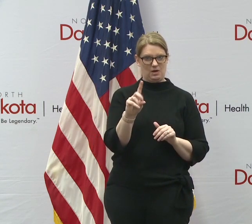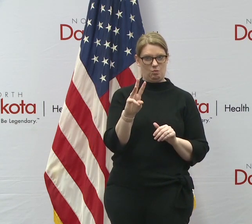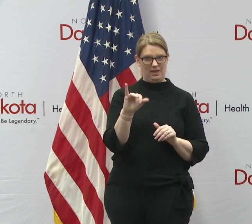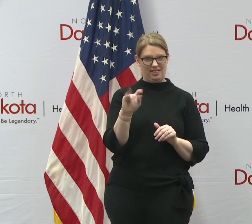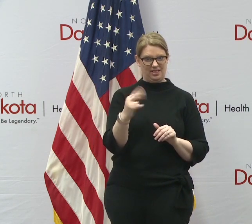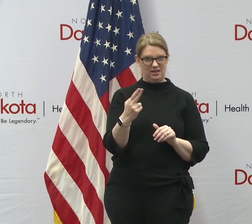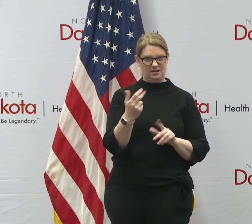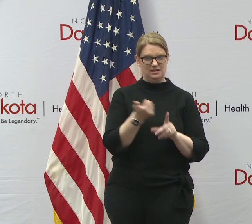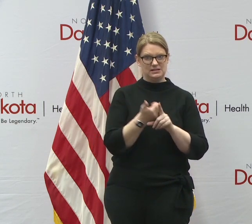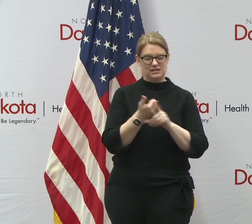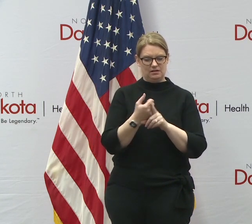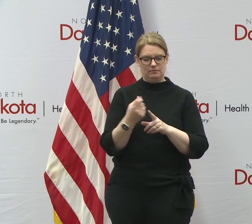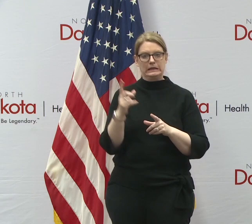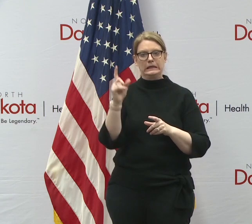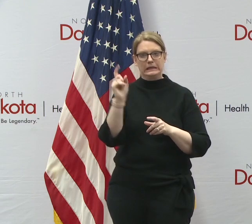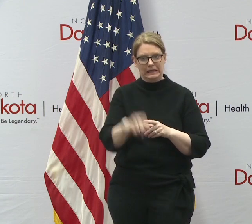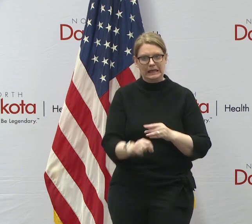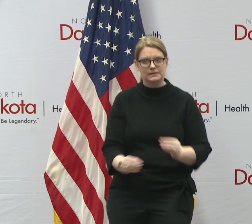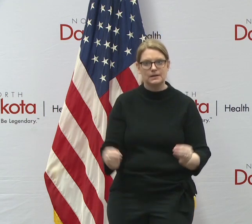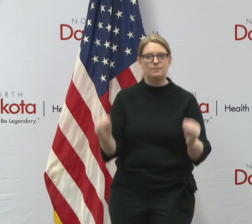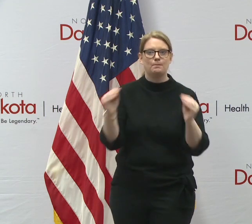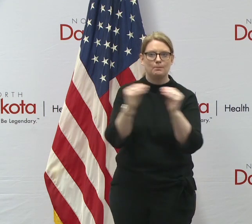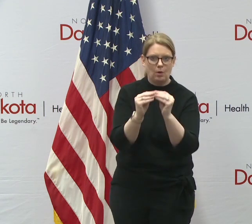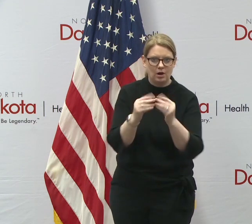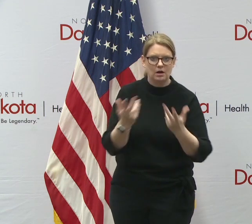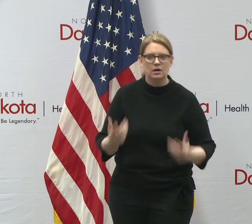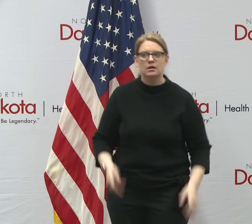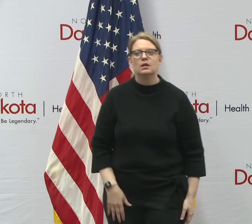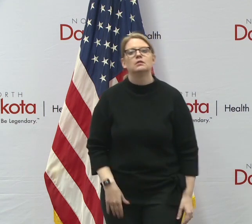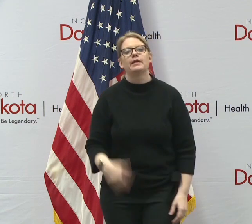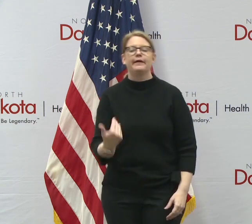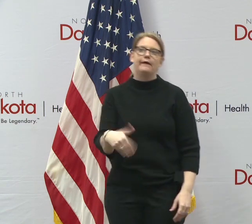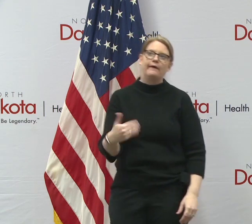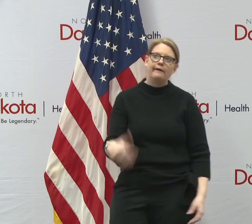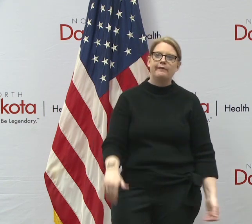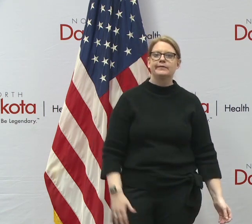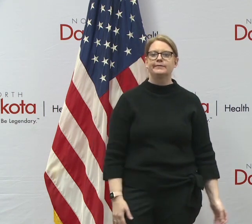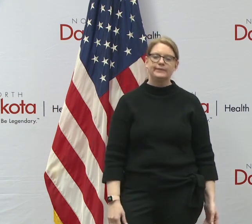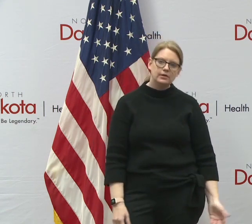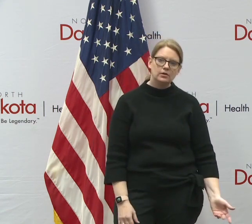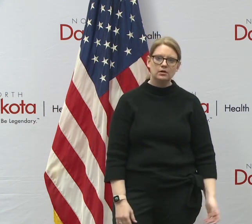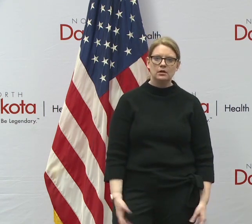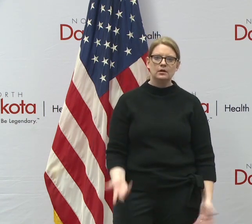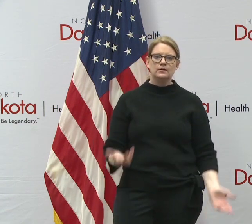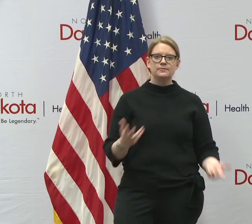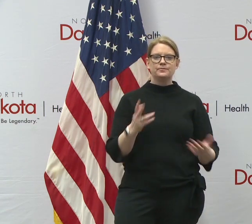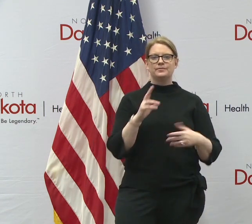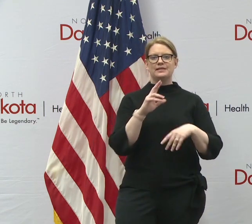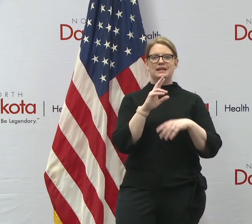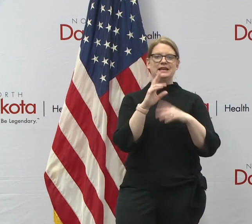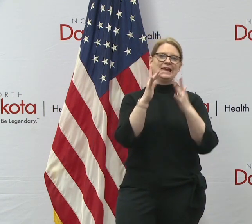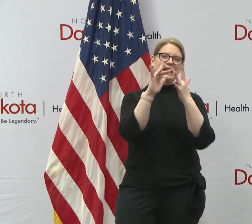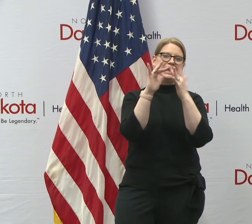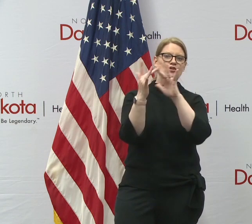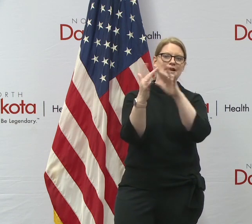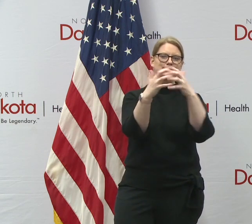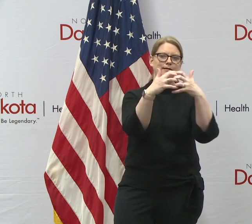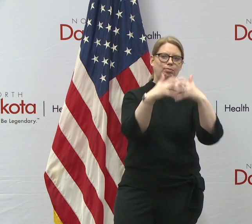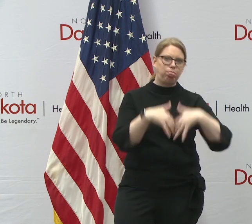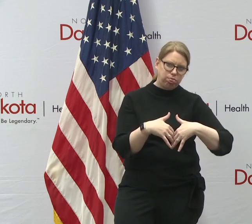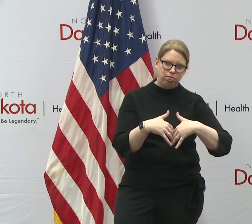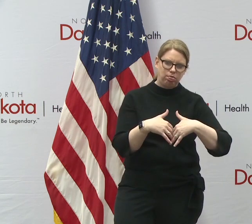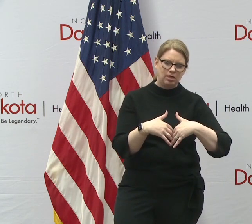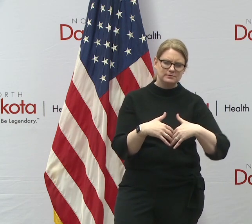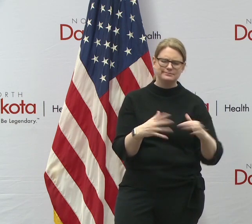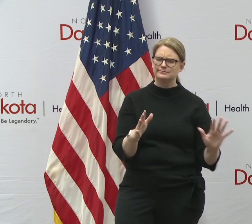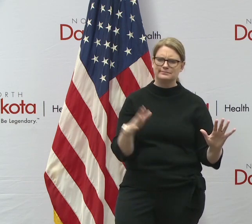it shifts it around. So there have been a lot of stories, that we're going to have the national internet's going to crash. That